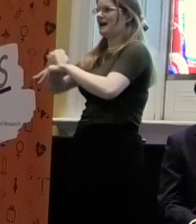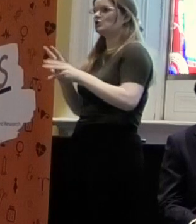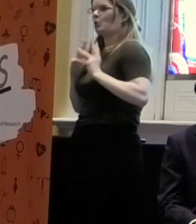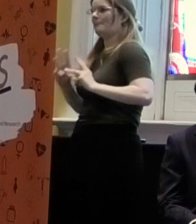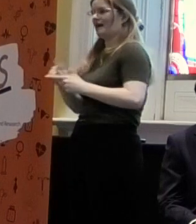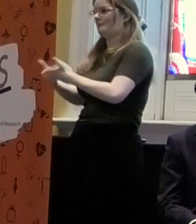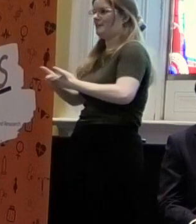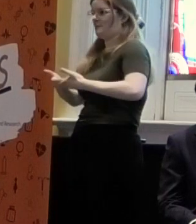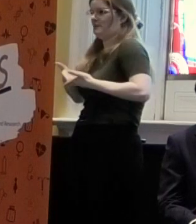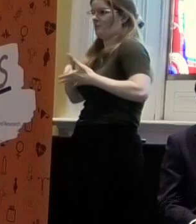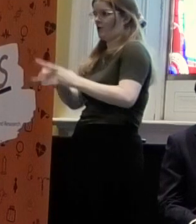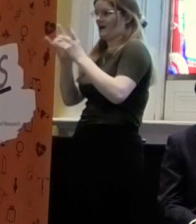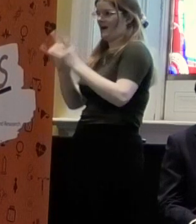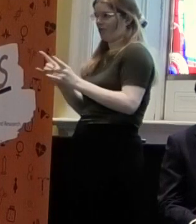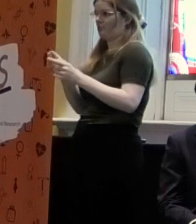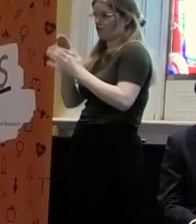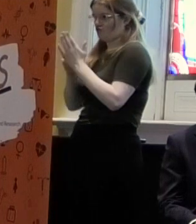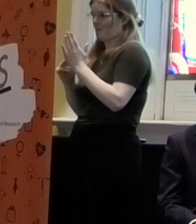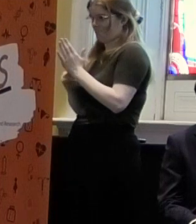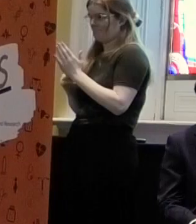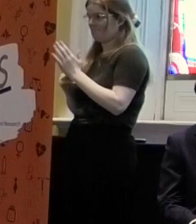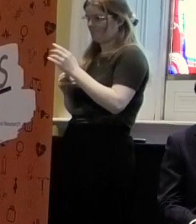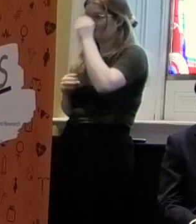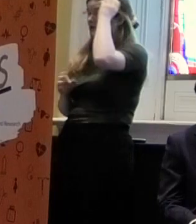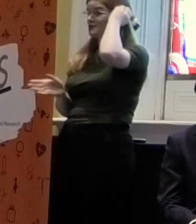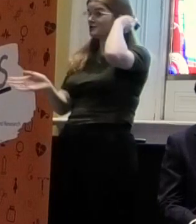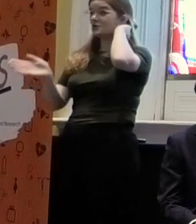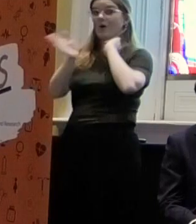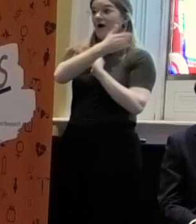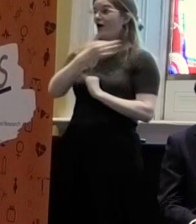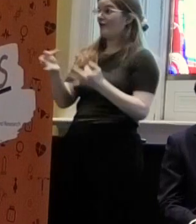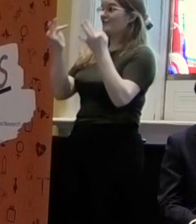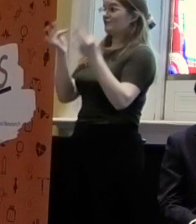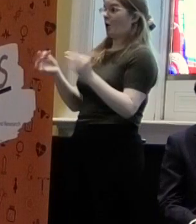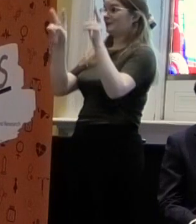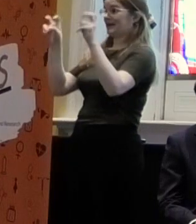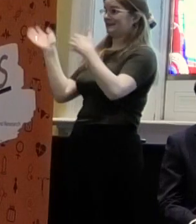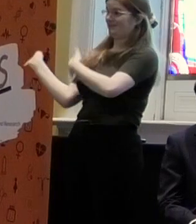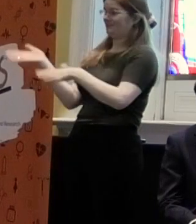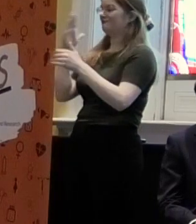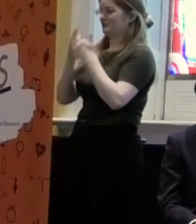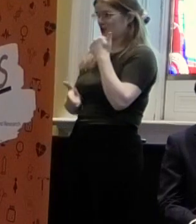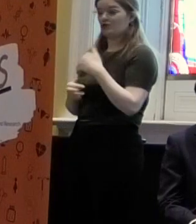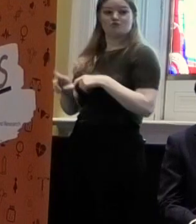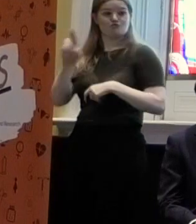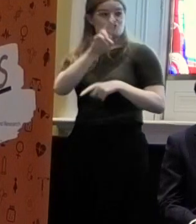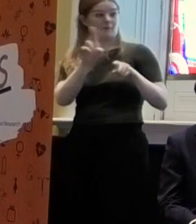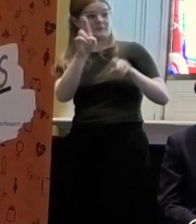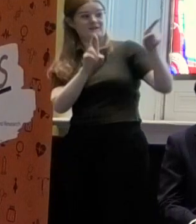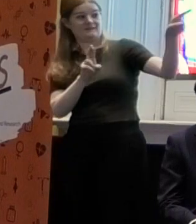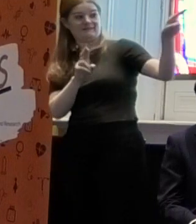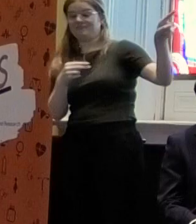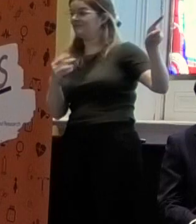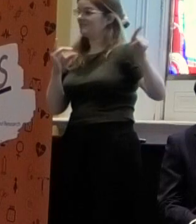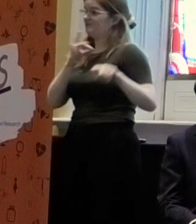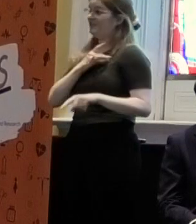Women and Infants Health Programme. So with all those formalities done, and Robin has very kindly